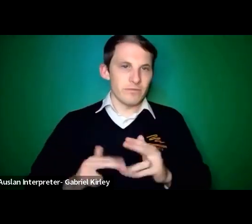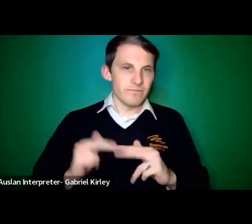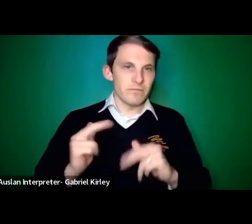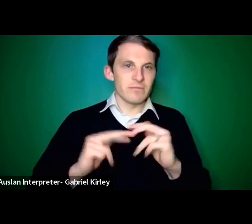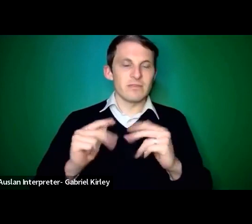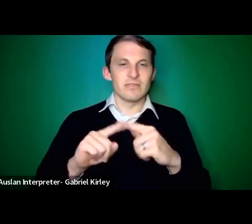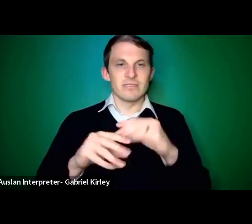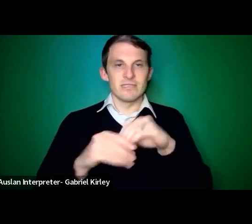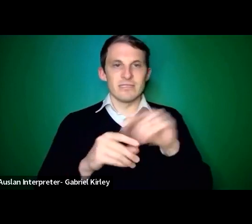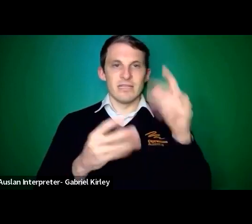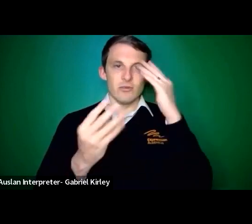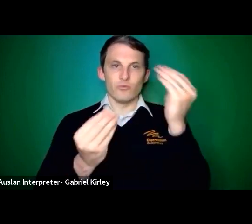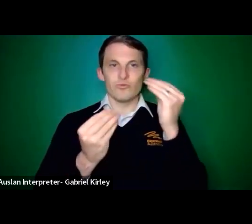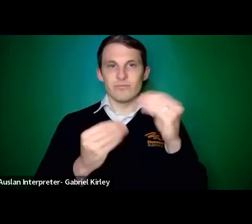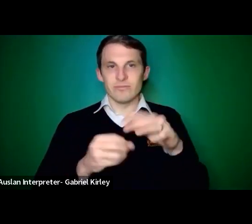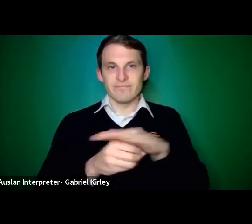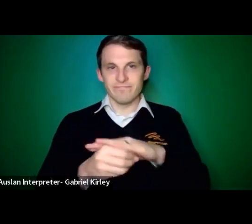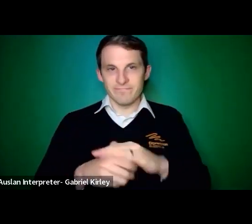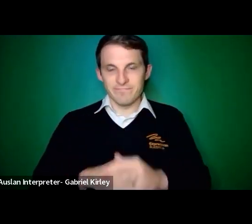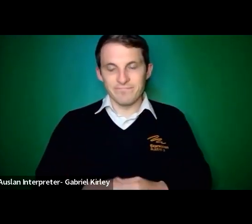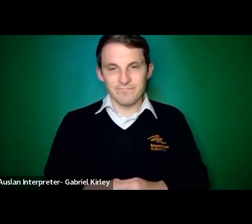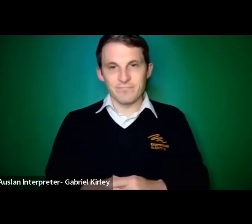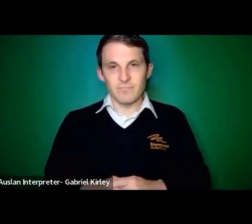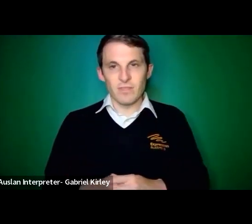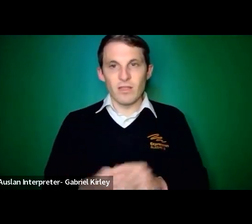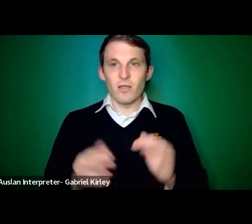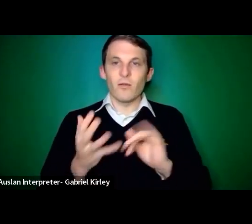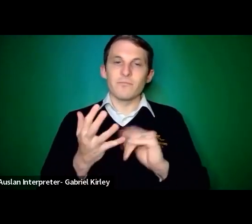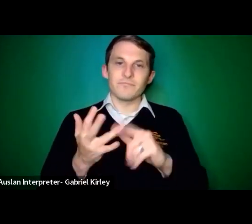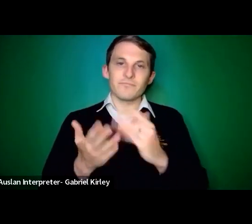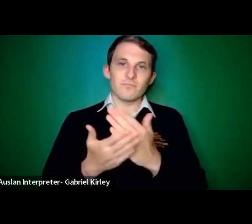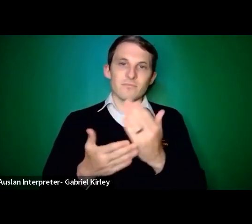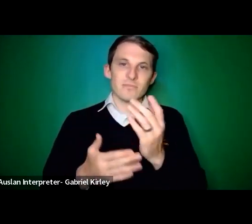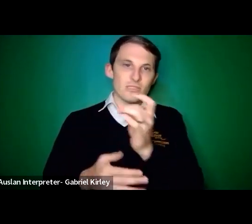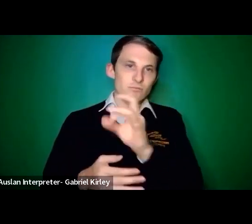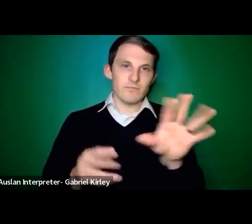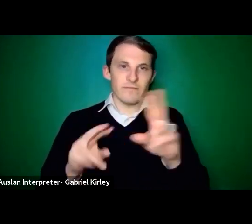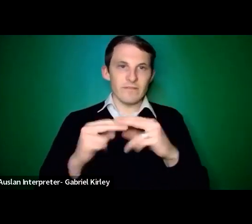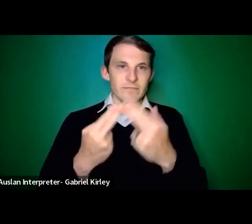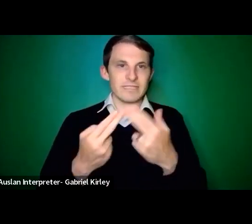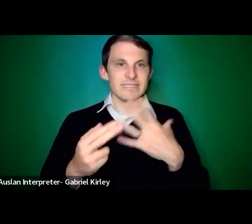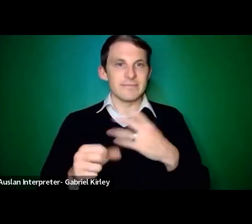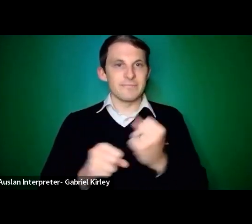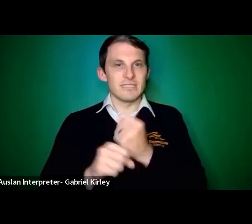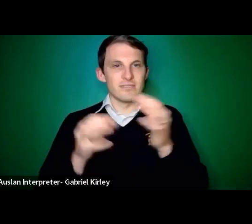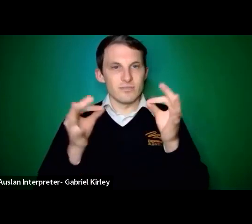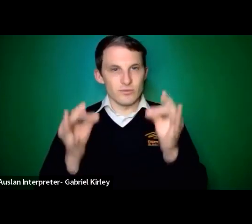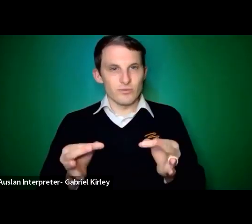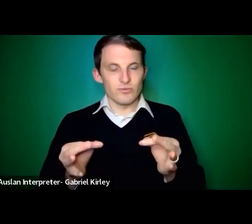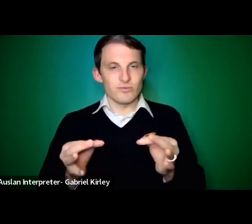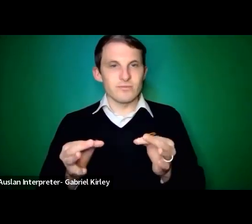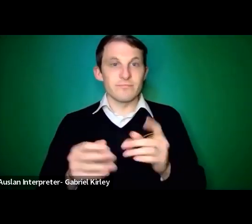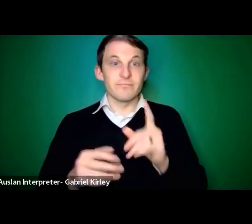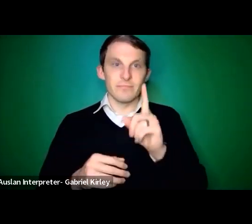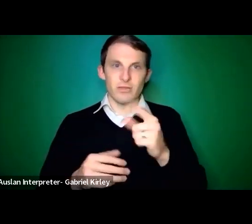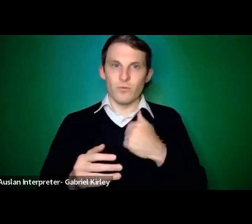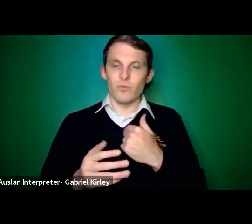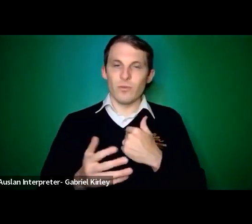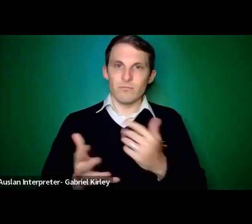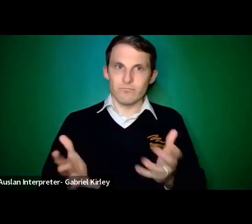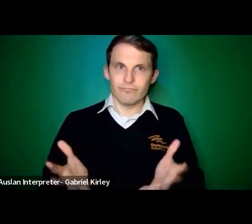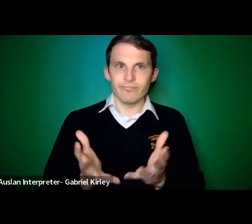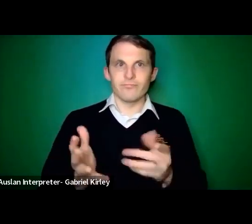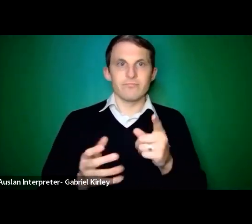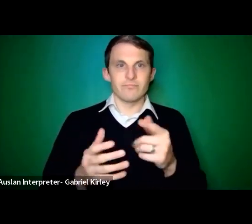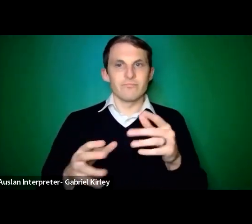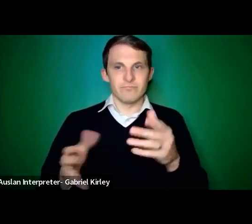in the education sector. So it's a decision that each family needs to make for themselves, but we do recommend it.